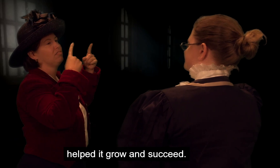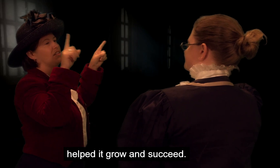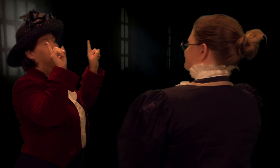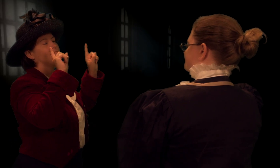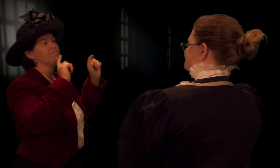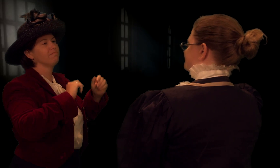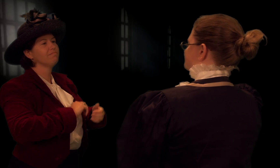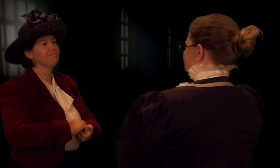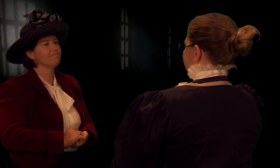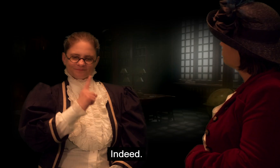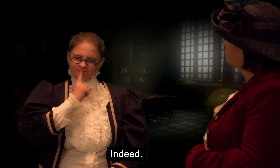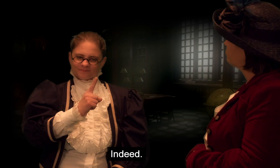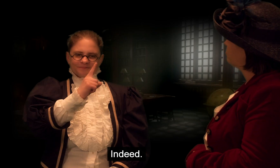succeed. Indeed.